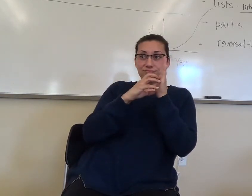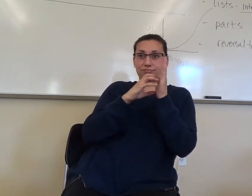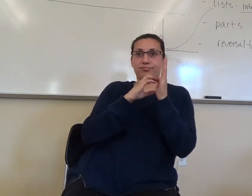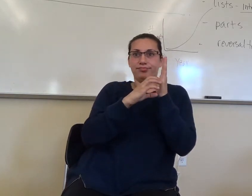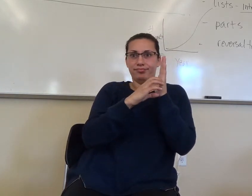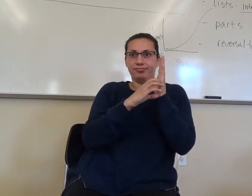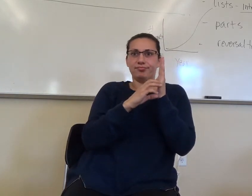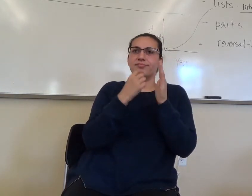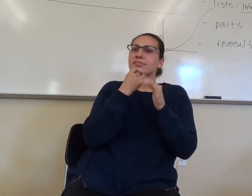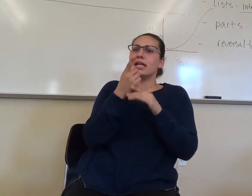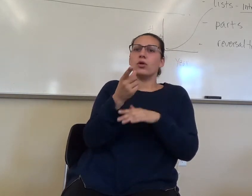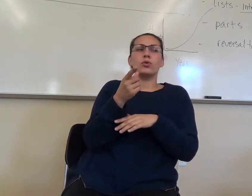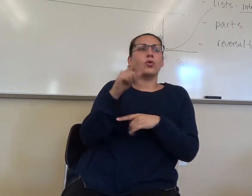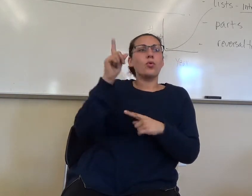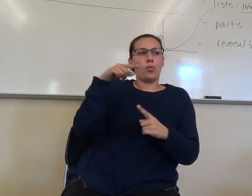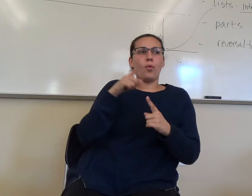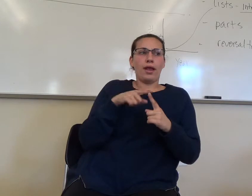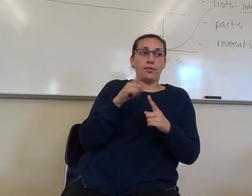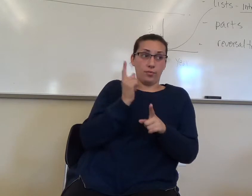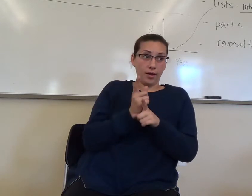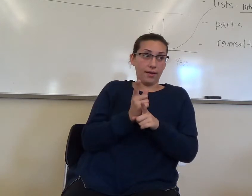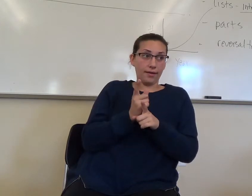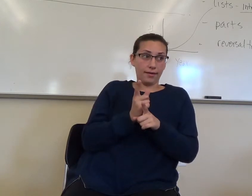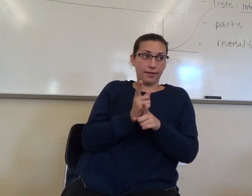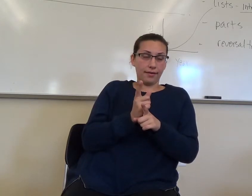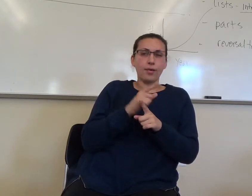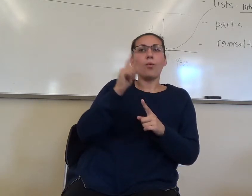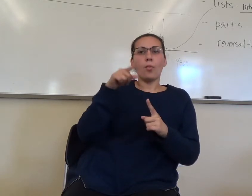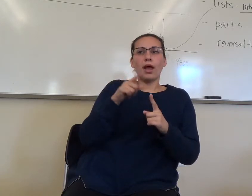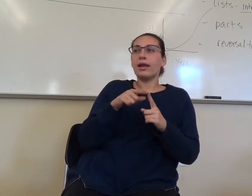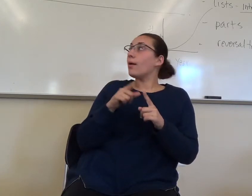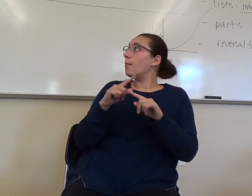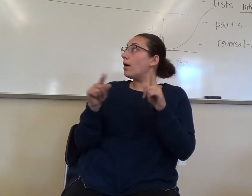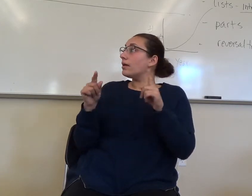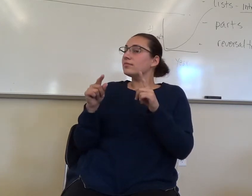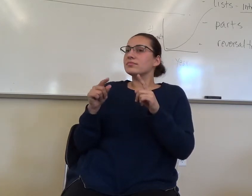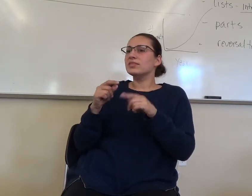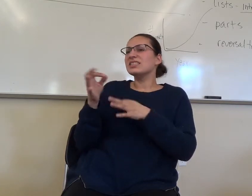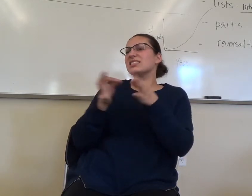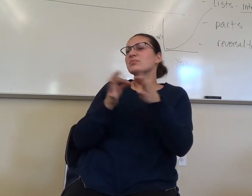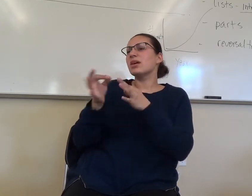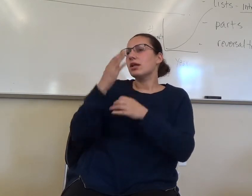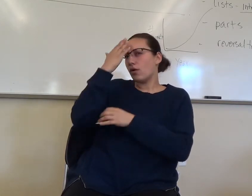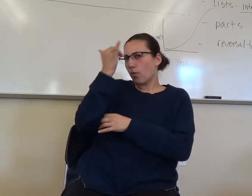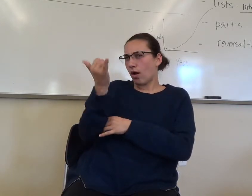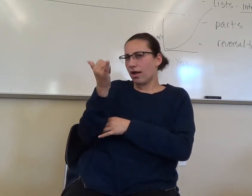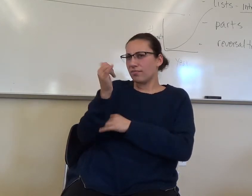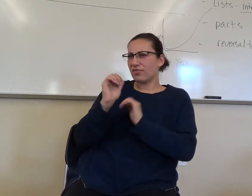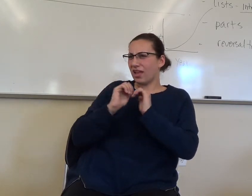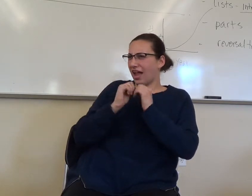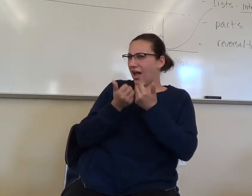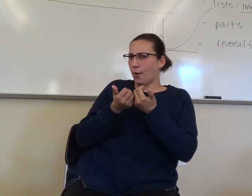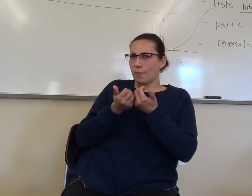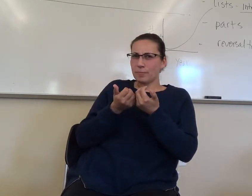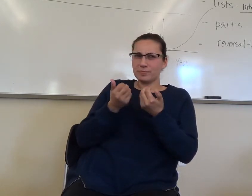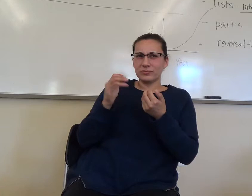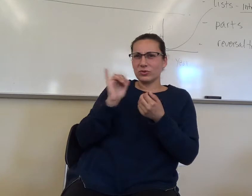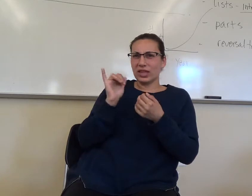us when, this is telling us why. How can we take all that information and kind of get it into one sentence?